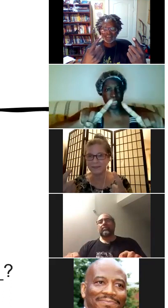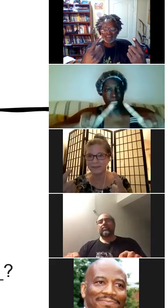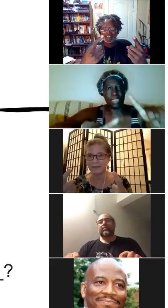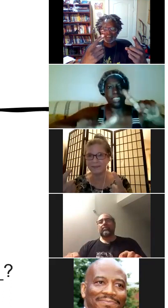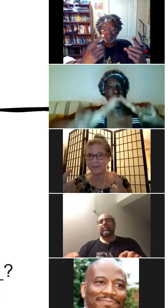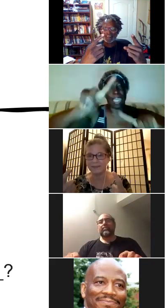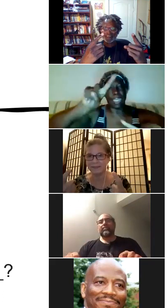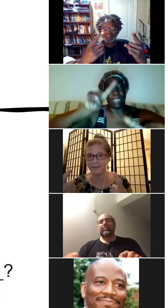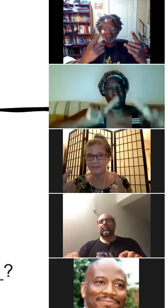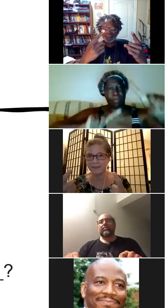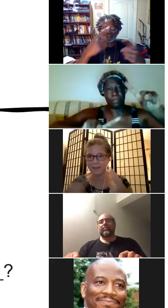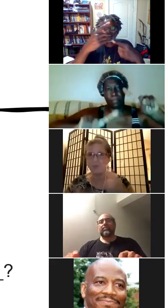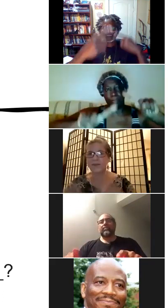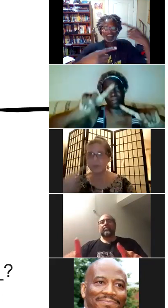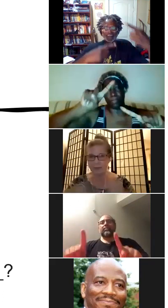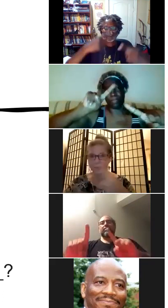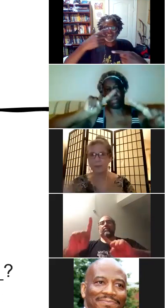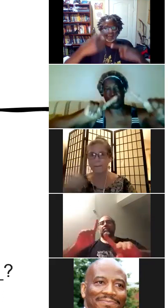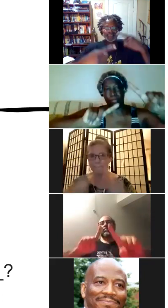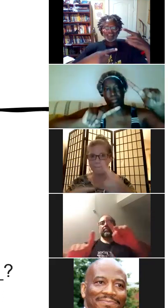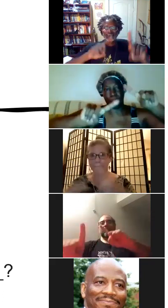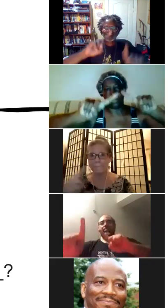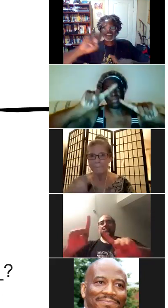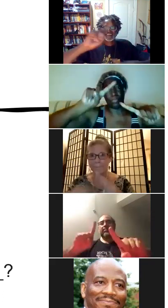correct. Sign.